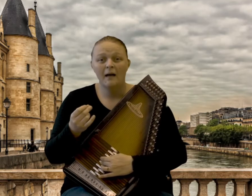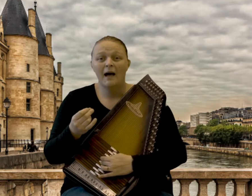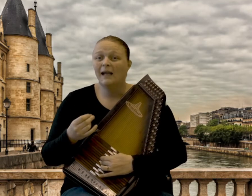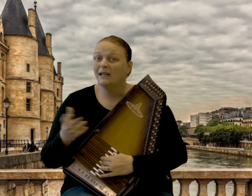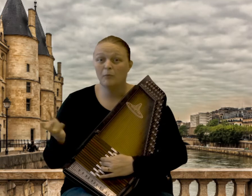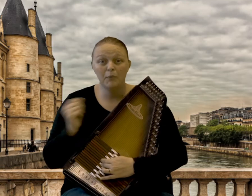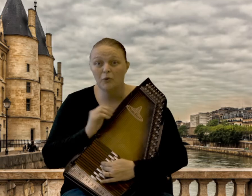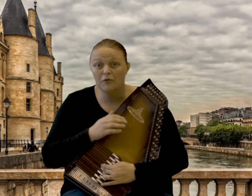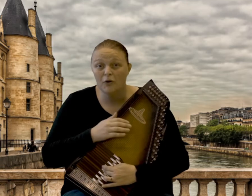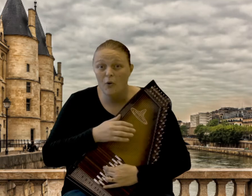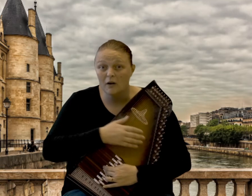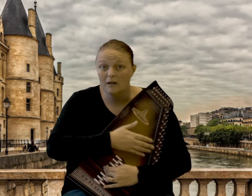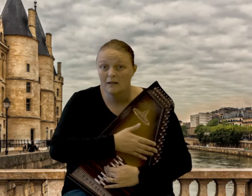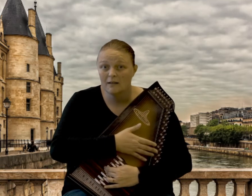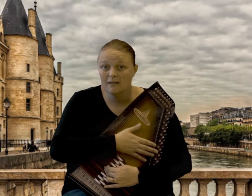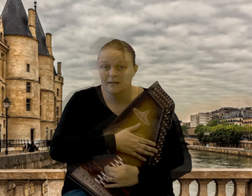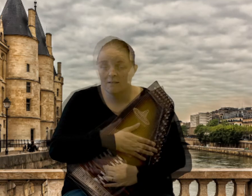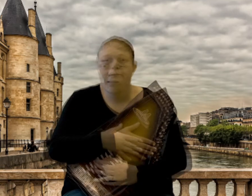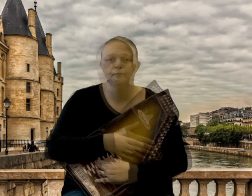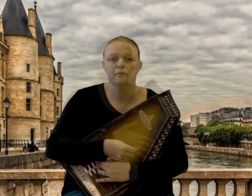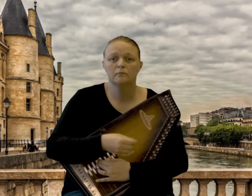I get a beautiful chord.